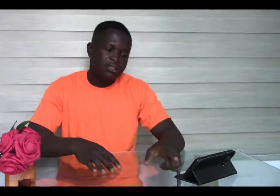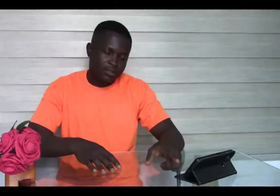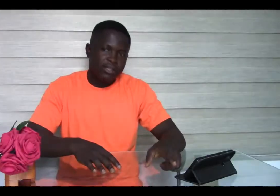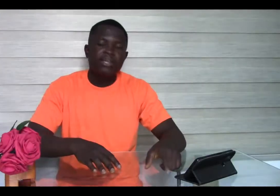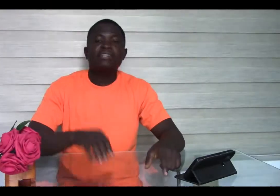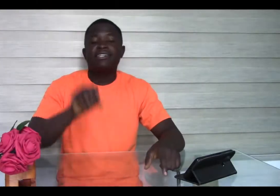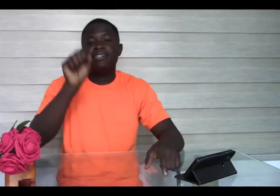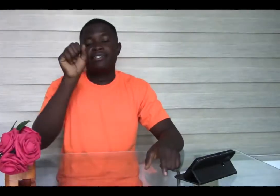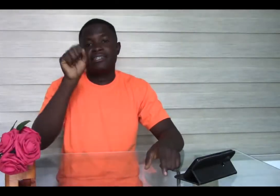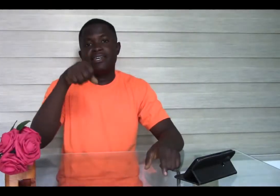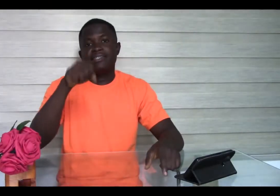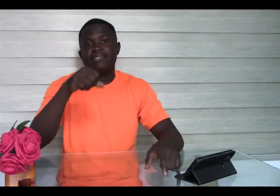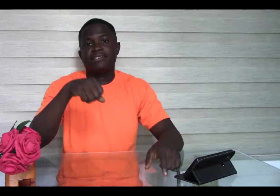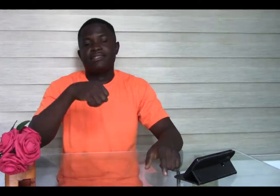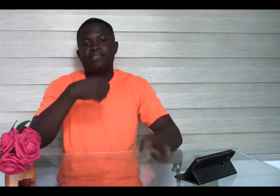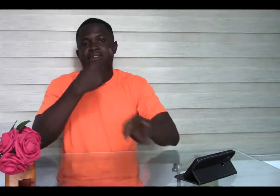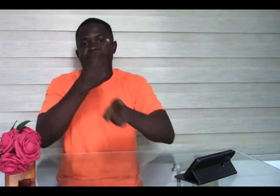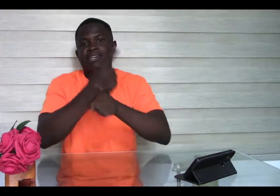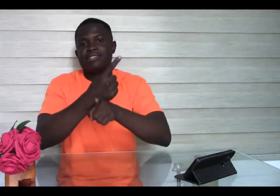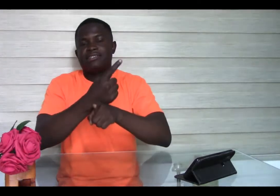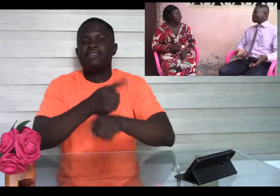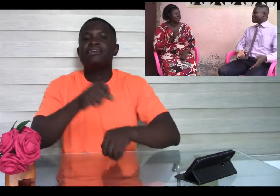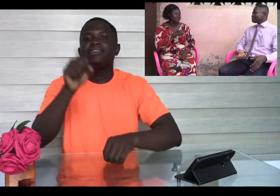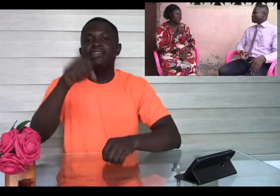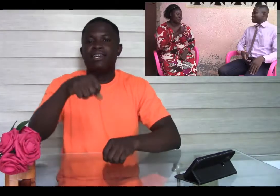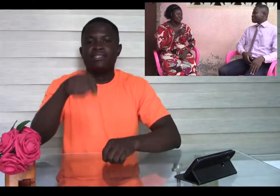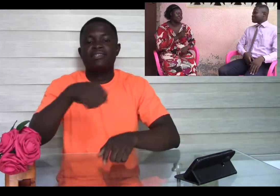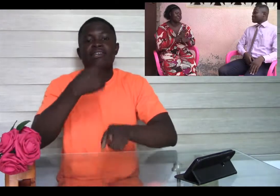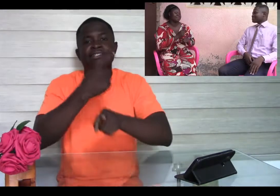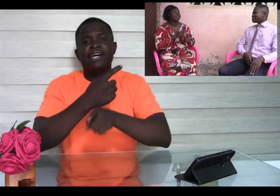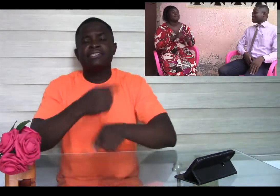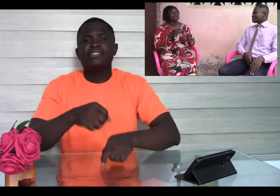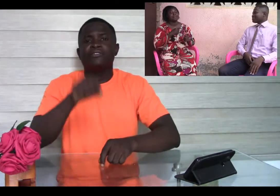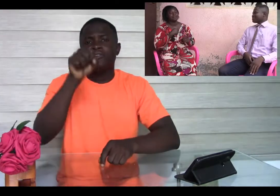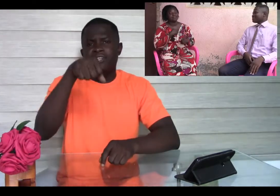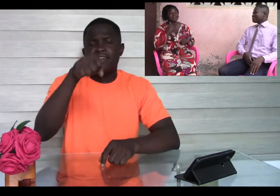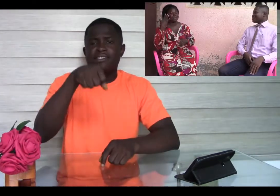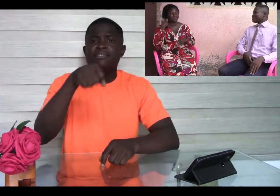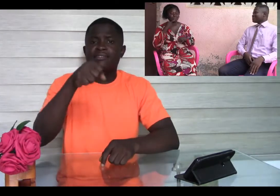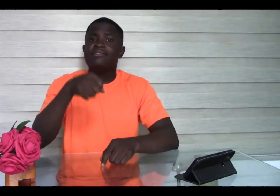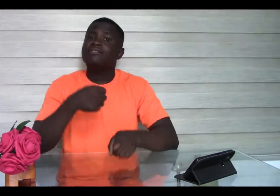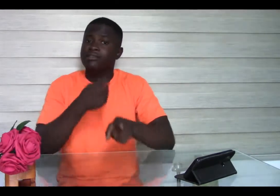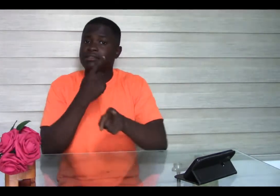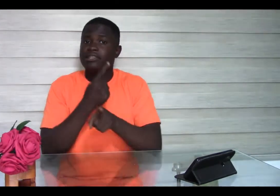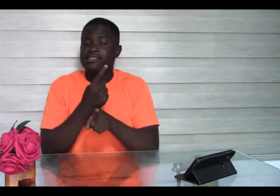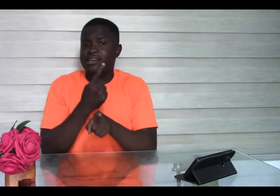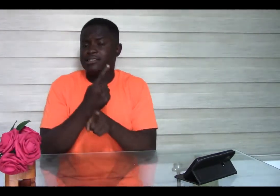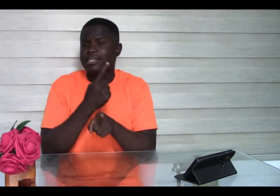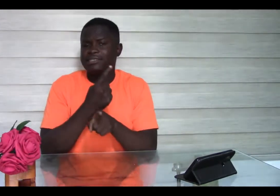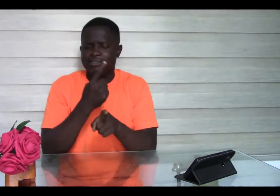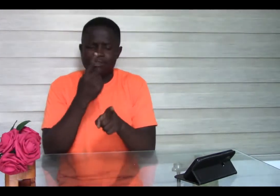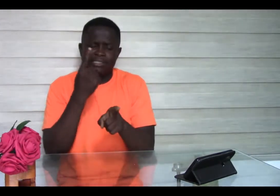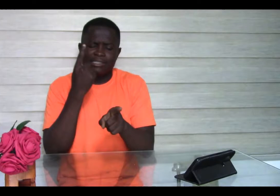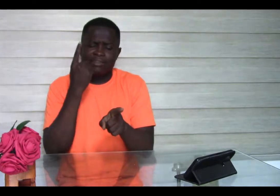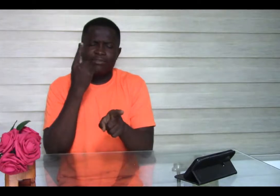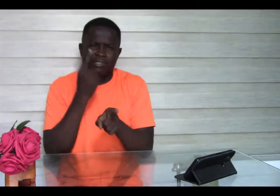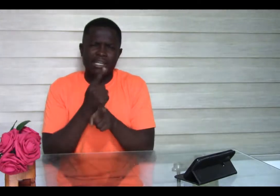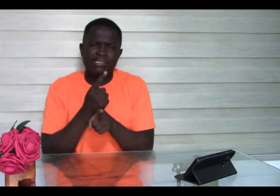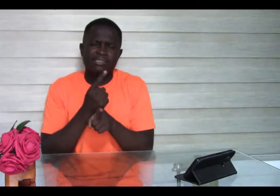Okay. Said yes, just, yes, just. So yes, just. So this is a sign for just.